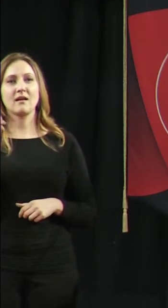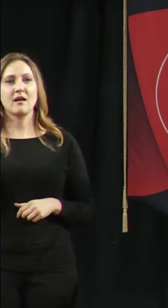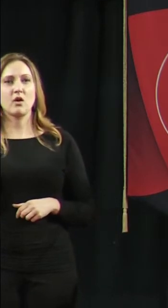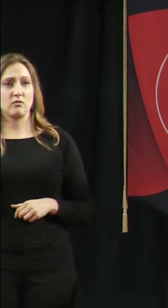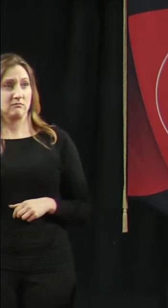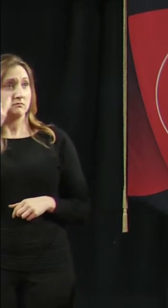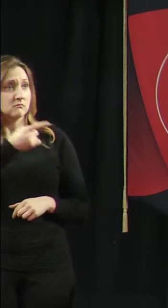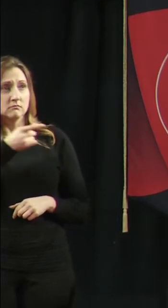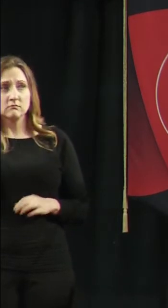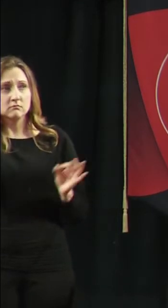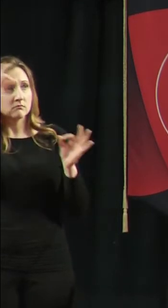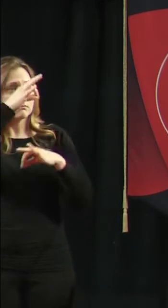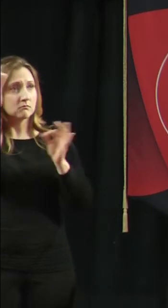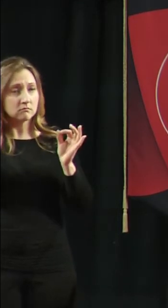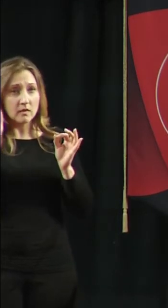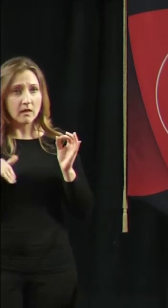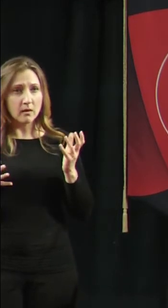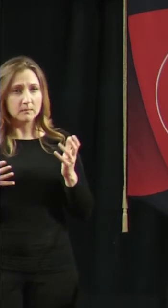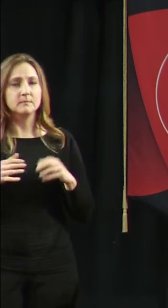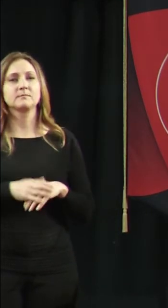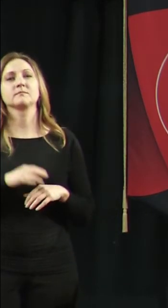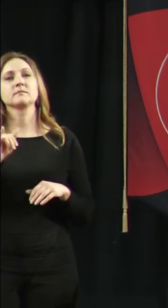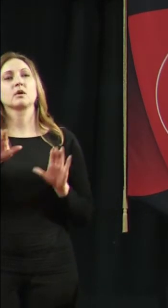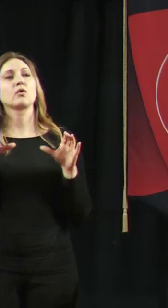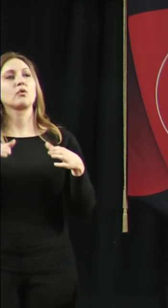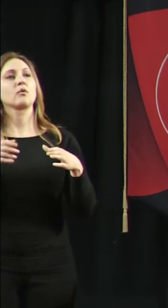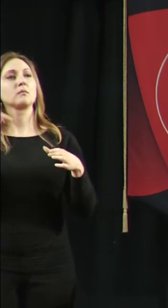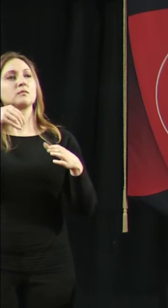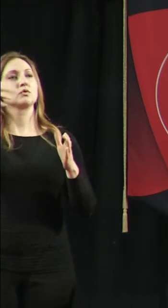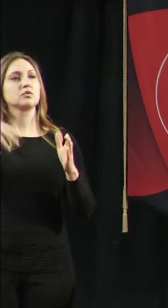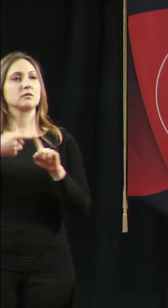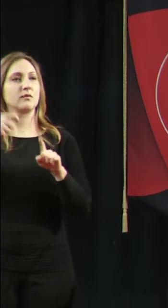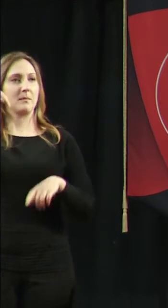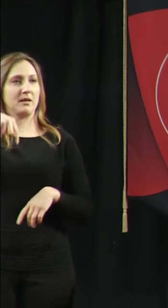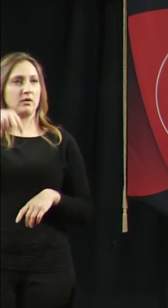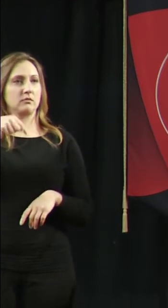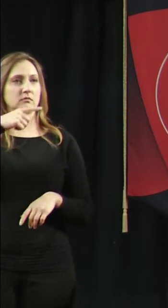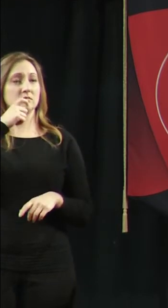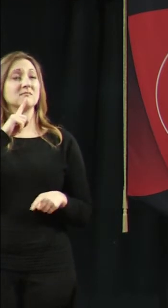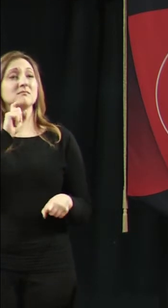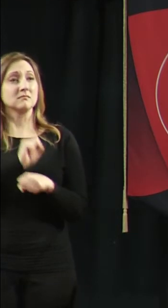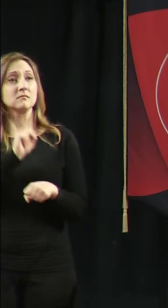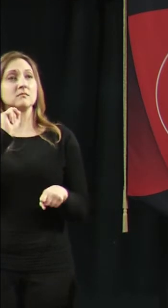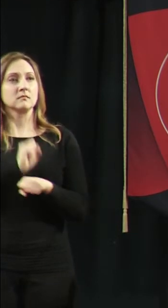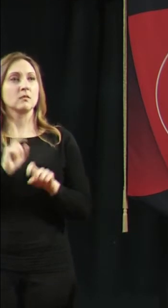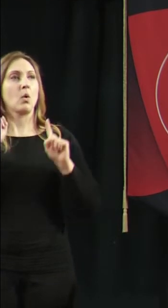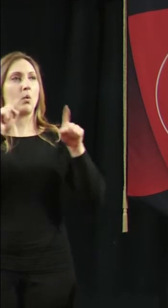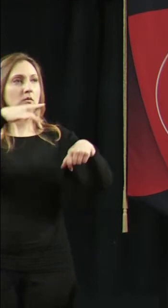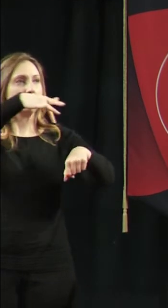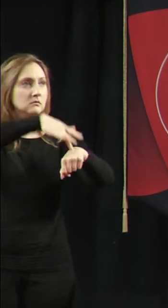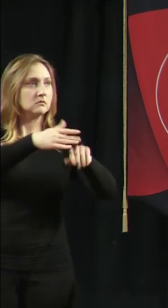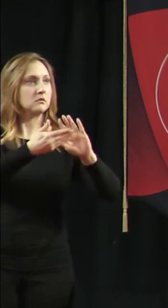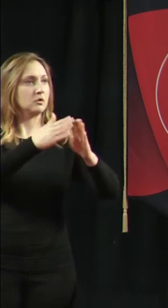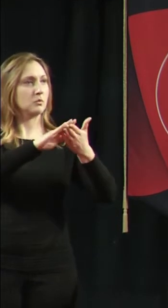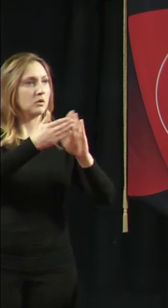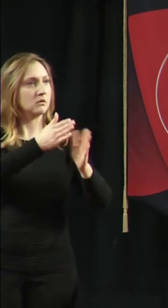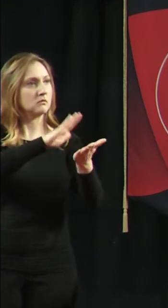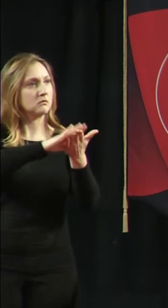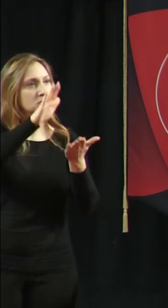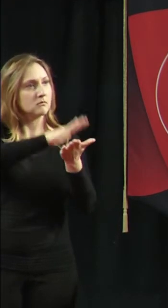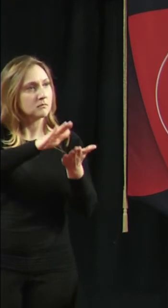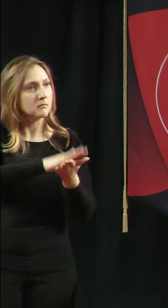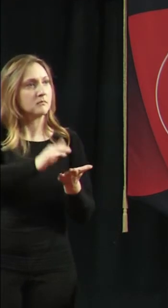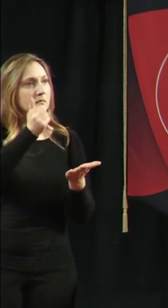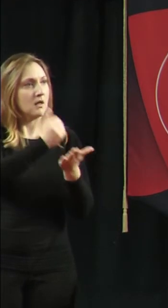of you who don't know, Harvey's Heroes is a group of Lamar students who have gone out into the community to help with the cleanup and